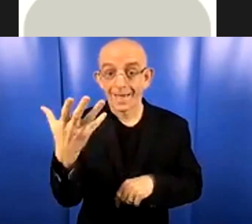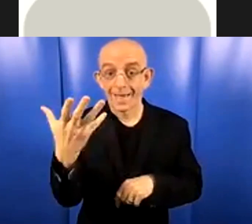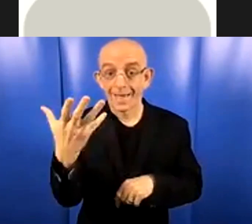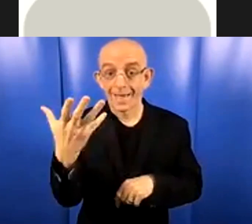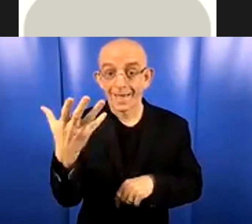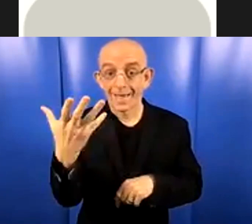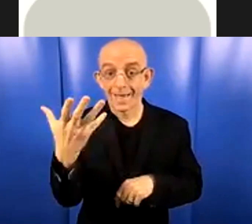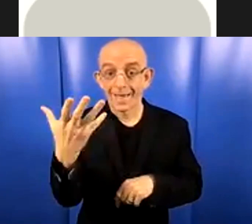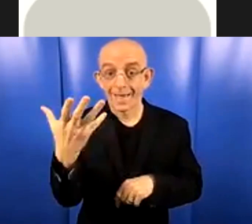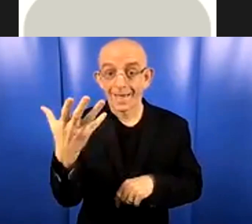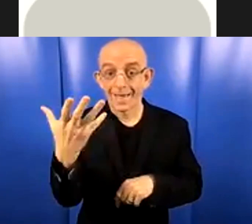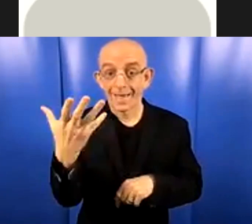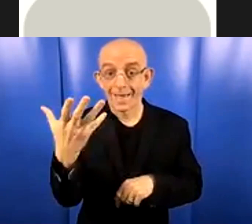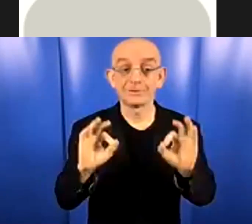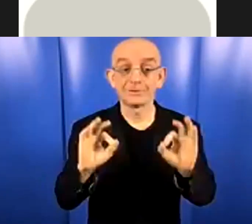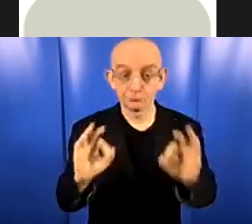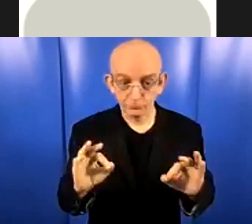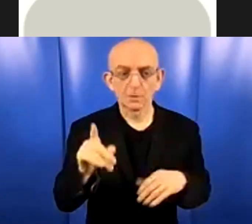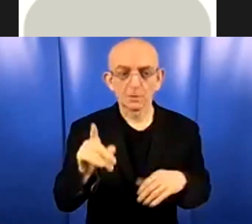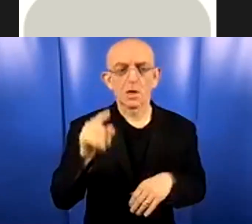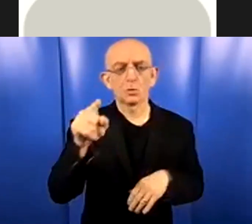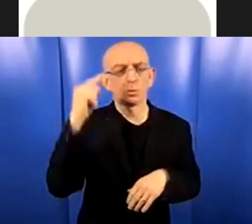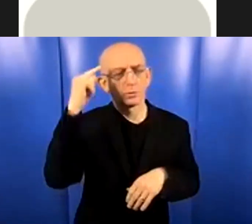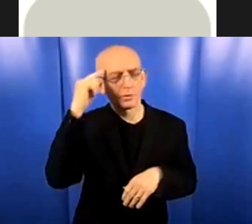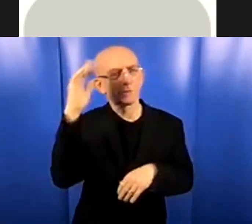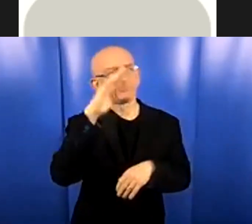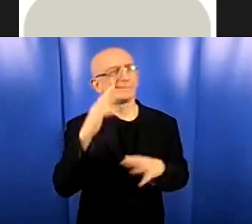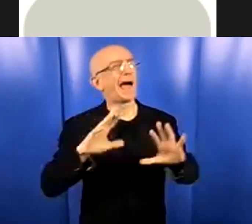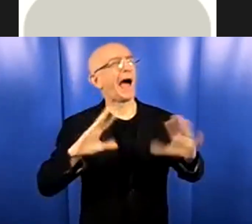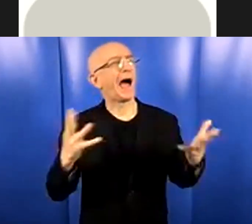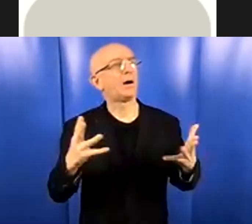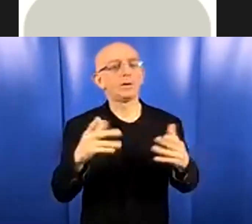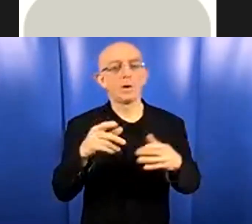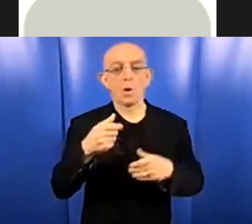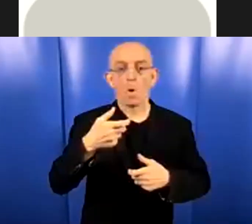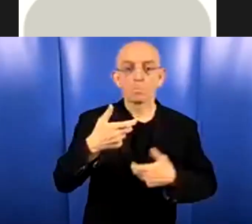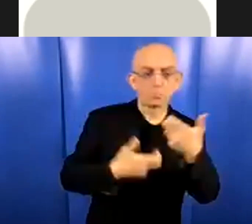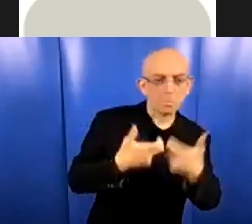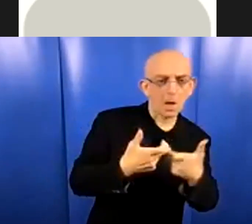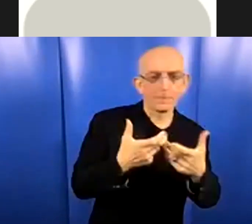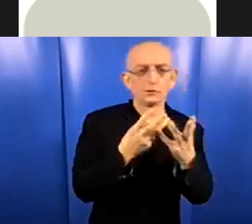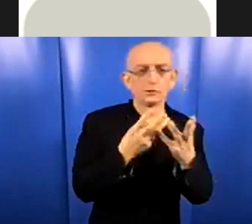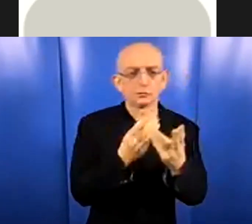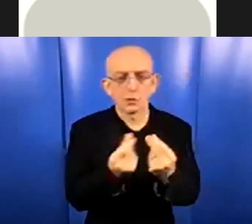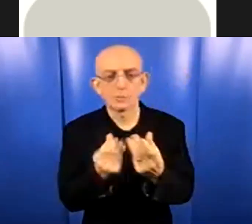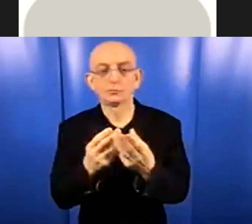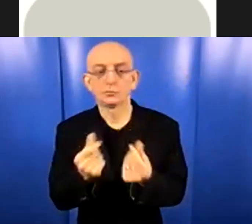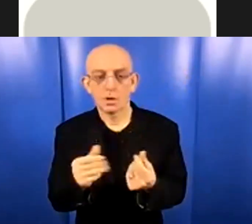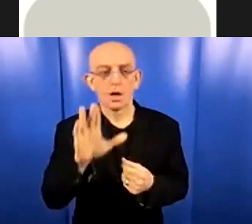check that Will Klurman from IDDC is here. So I don't have the full, can't see